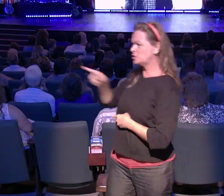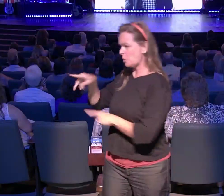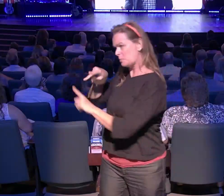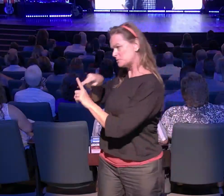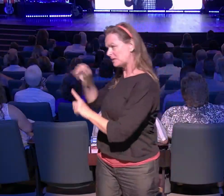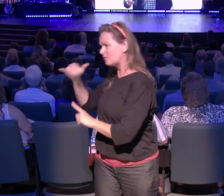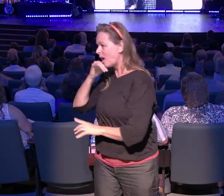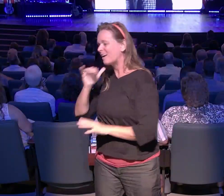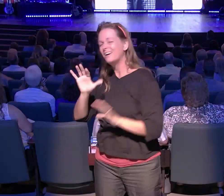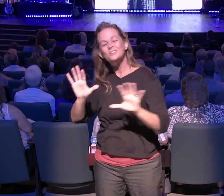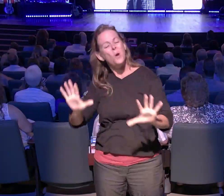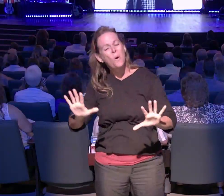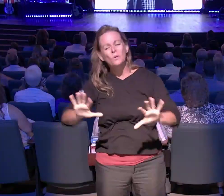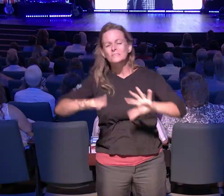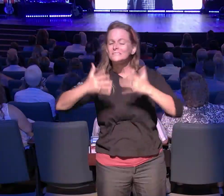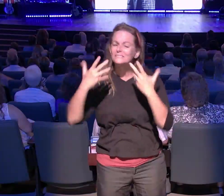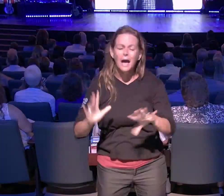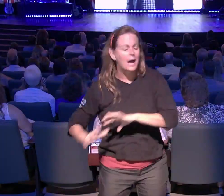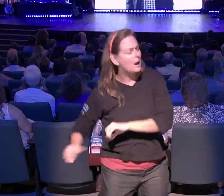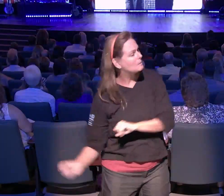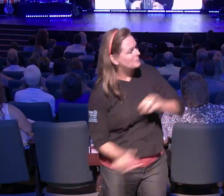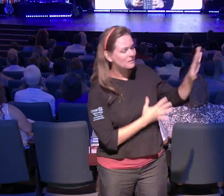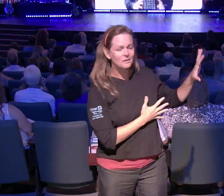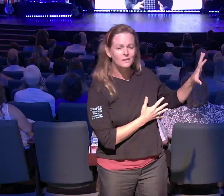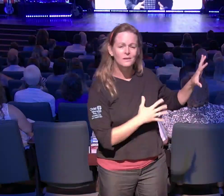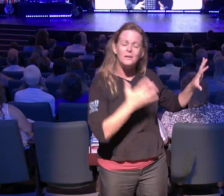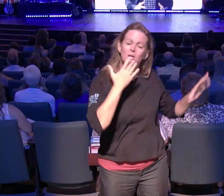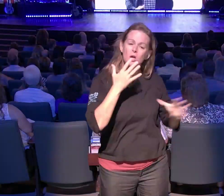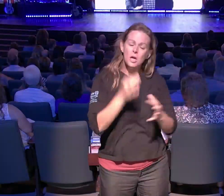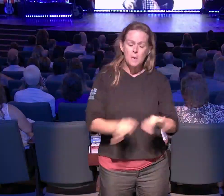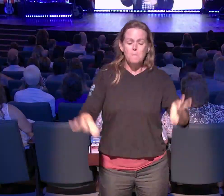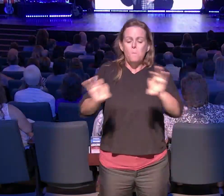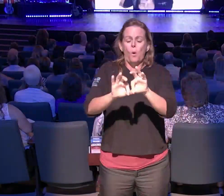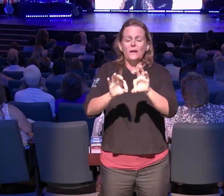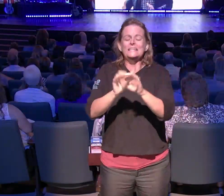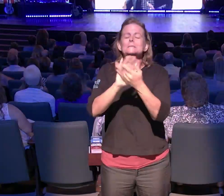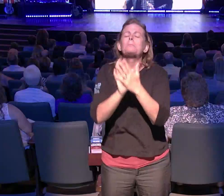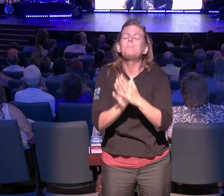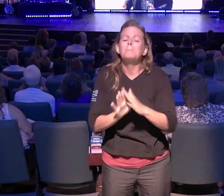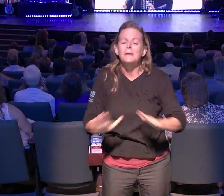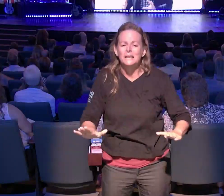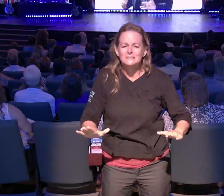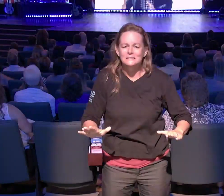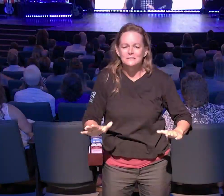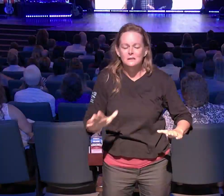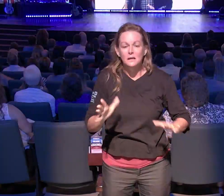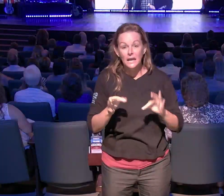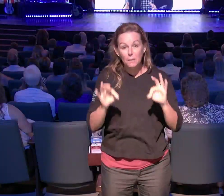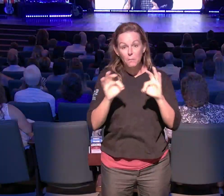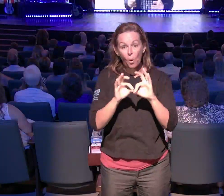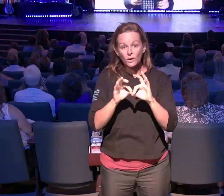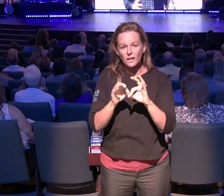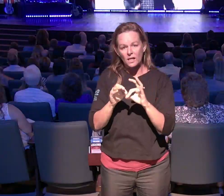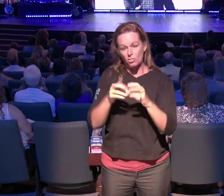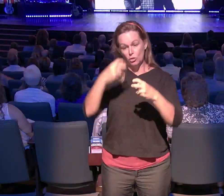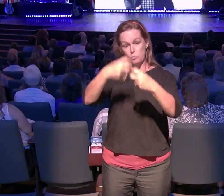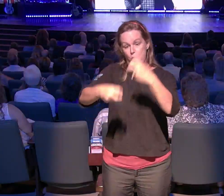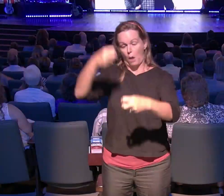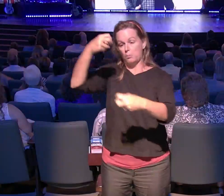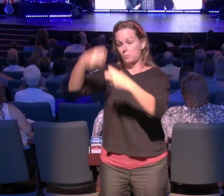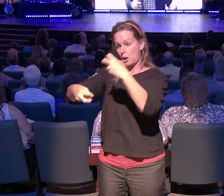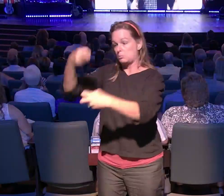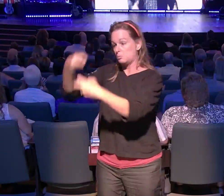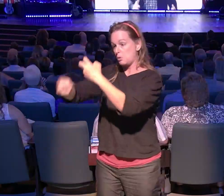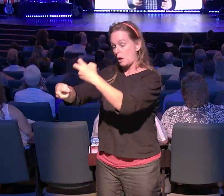that position, you're never going to experience peace. Reconciliation focuses on the relationship, while resolution focuses on the